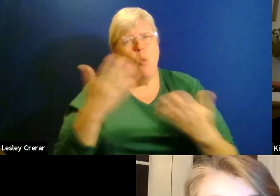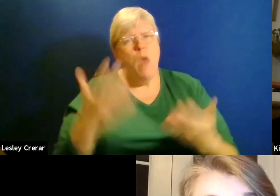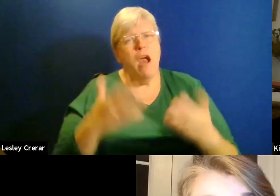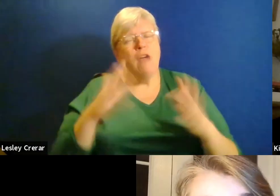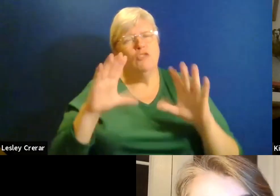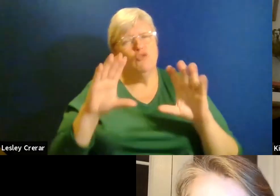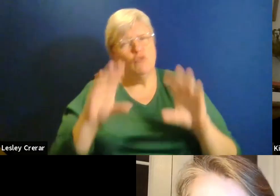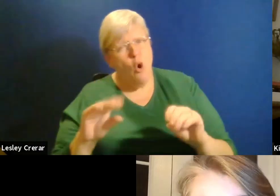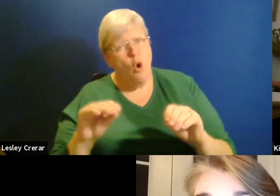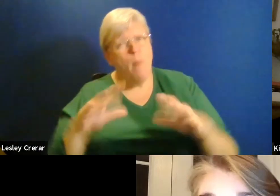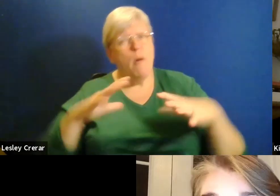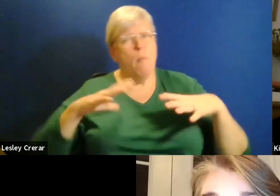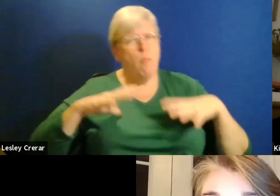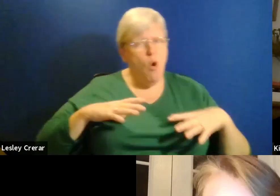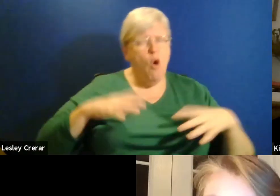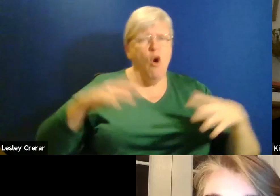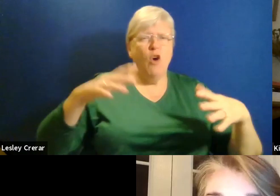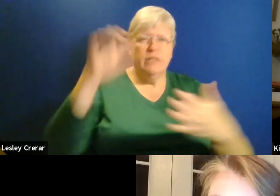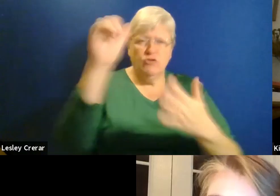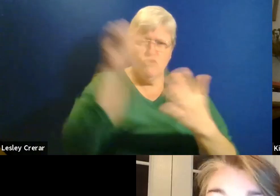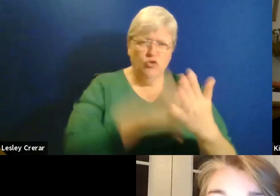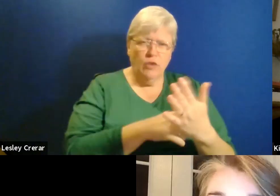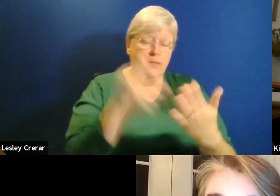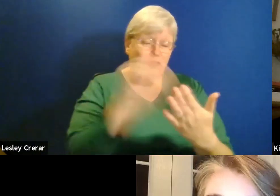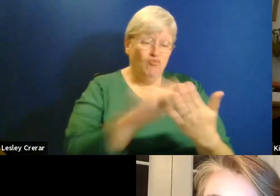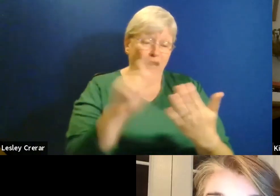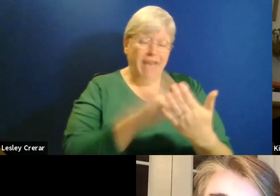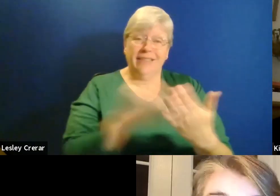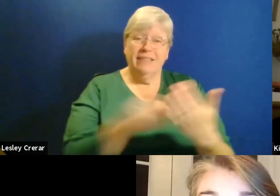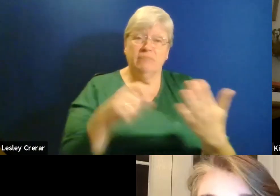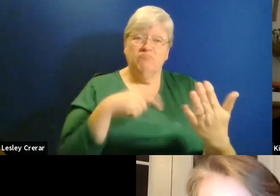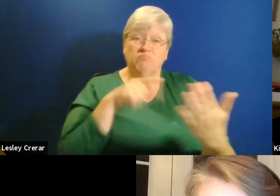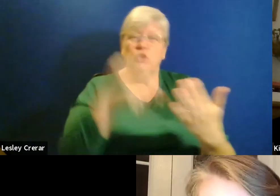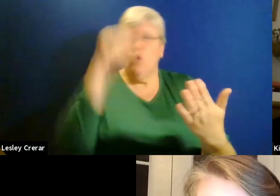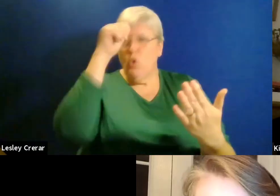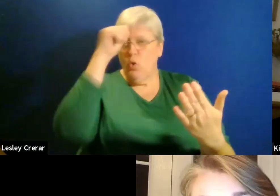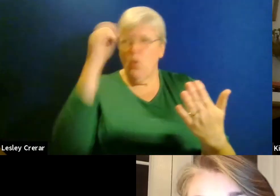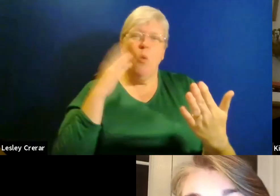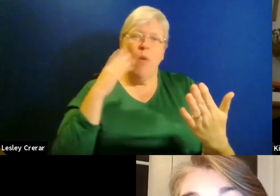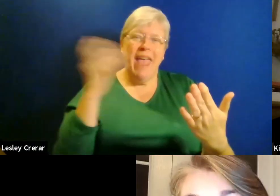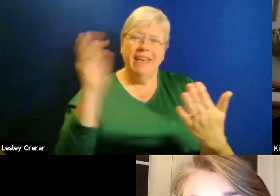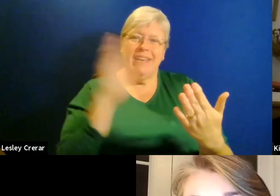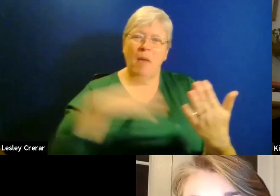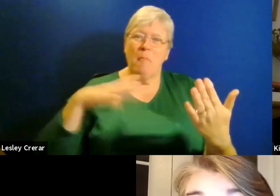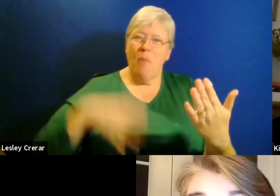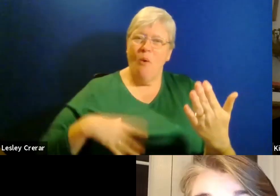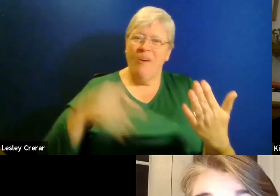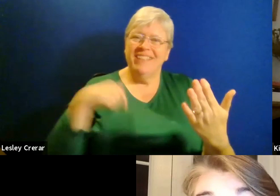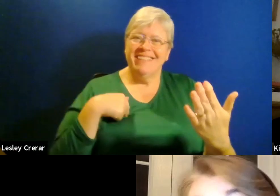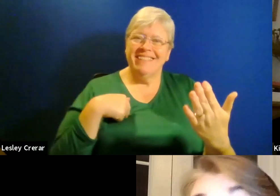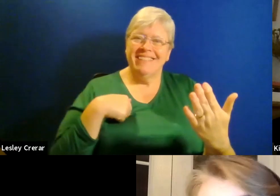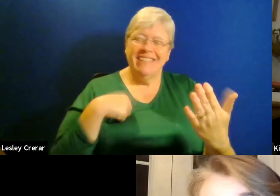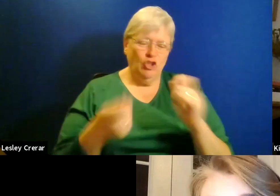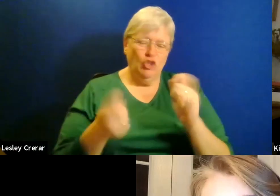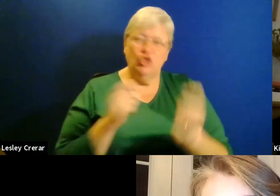And so if you've got scripts in front of you, write them up, mark them up, so that you know when you're going to pause, you know when you're going to change